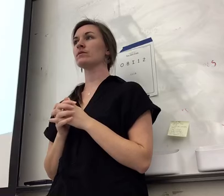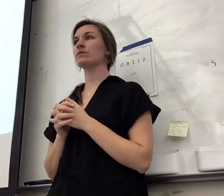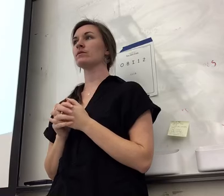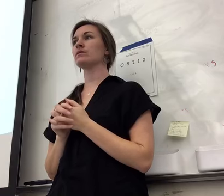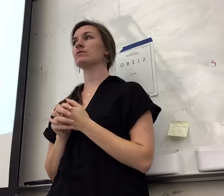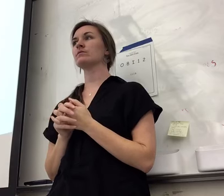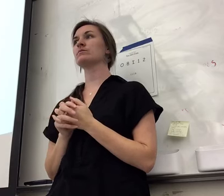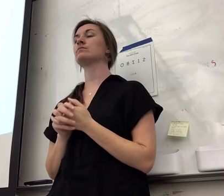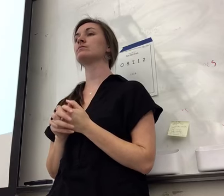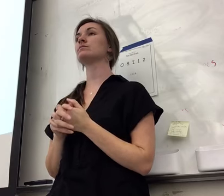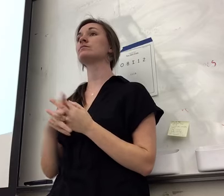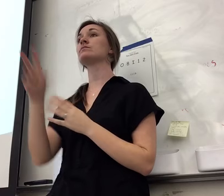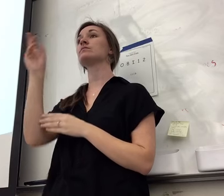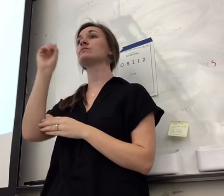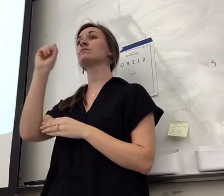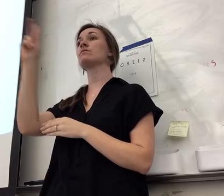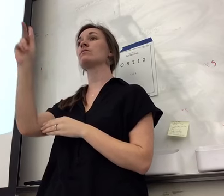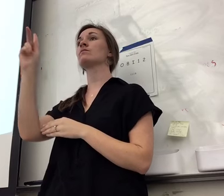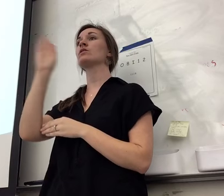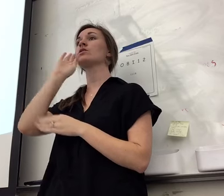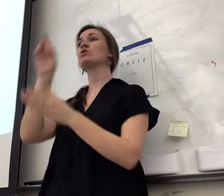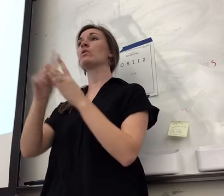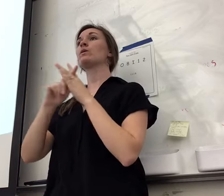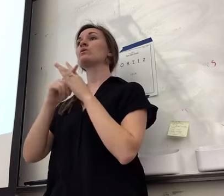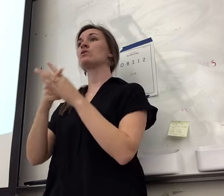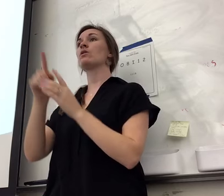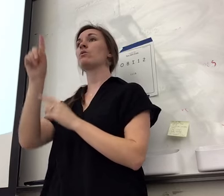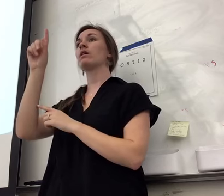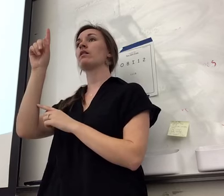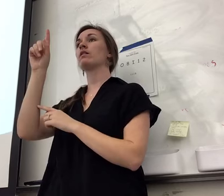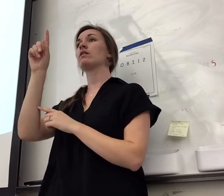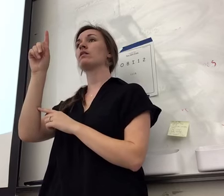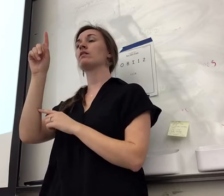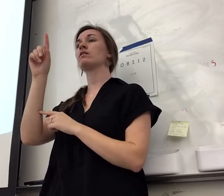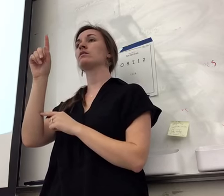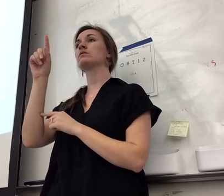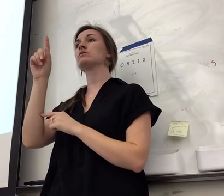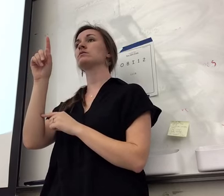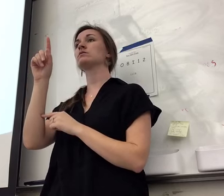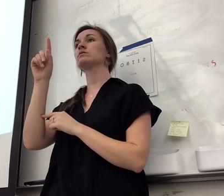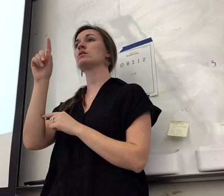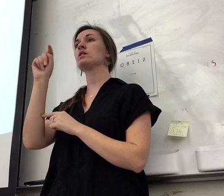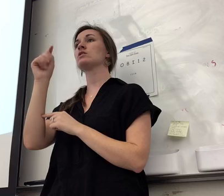All right, so we're starting off with Thomas Jefferson. A lot of people, in terms of